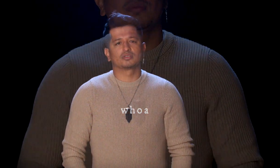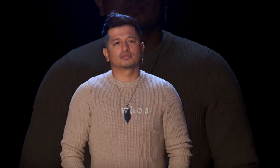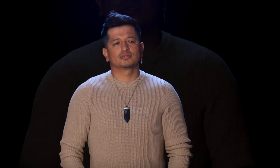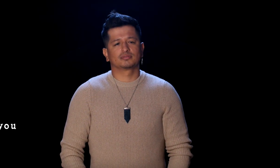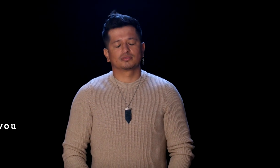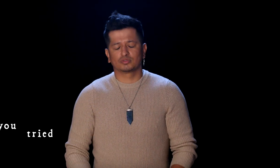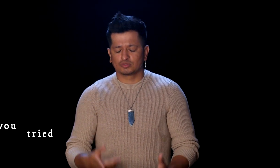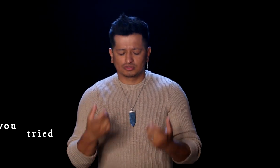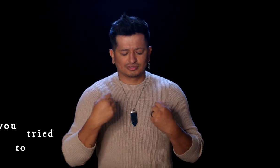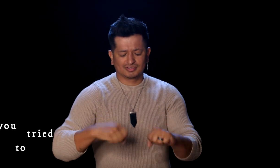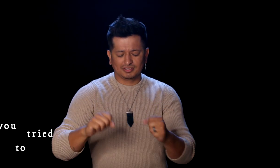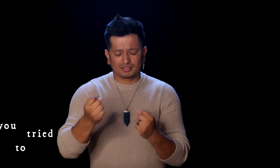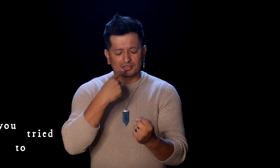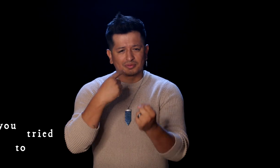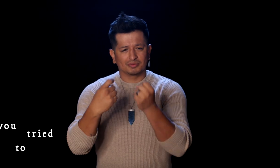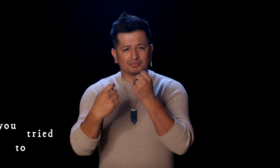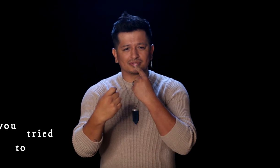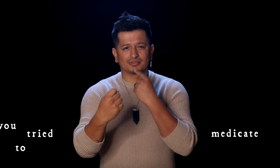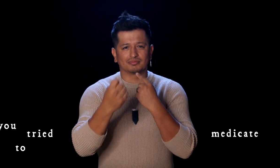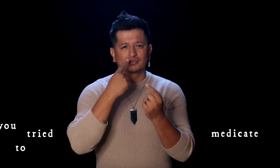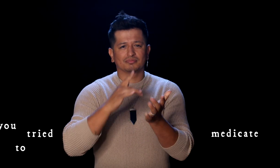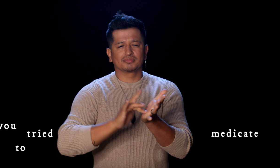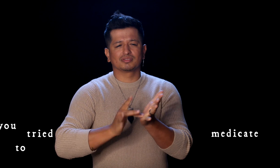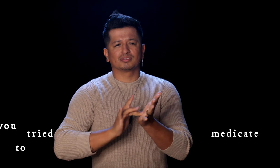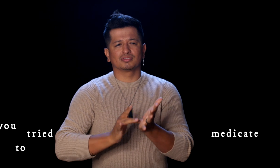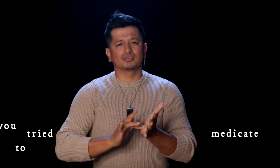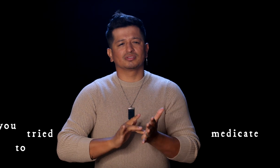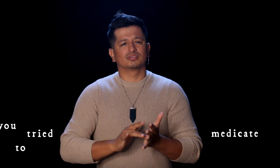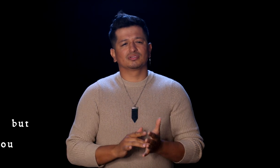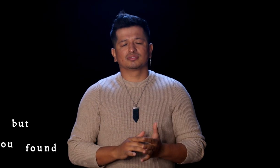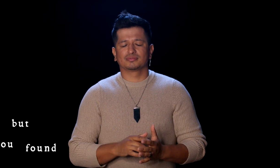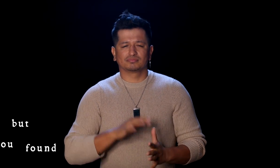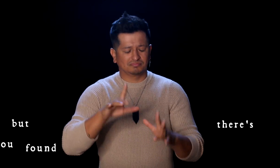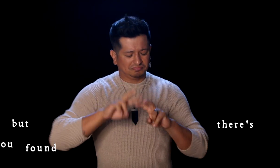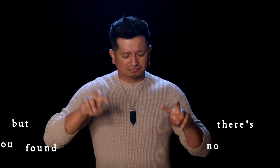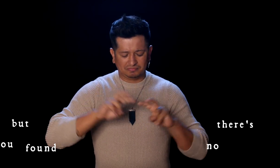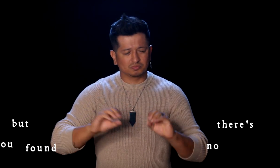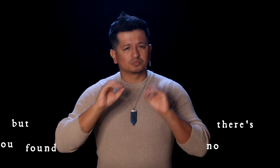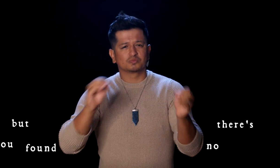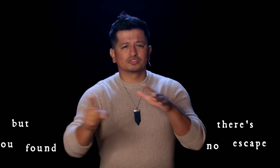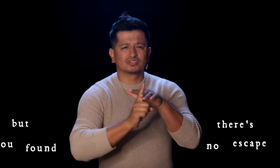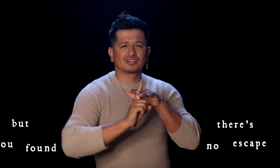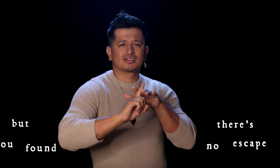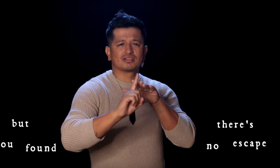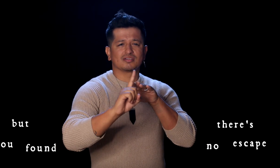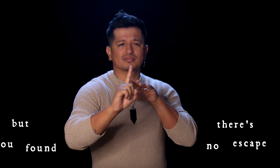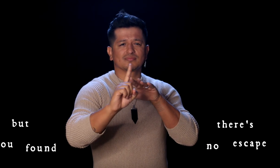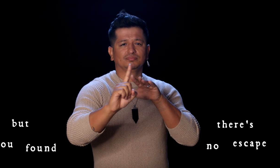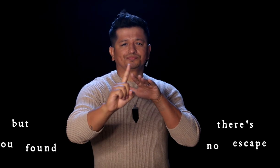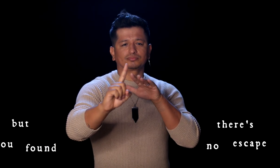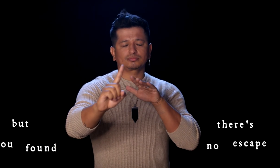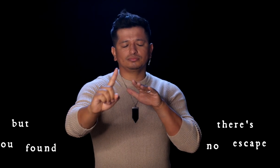You tried to medicate But you found there's no escape